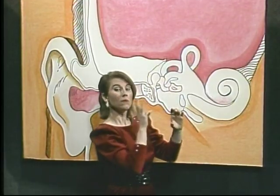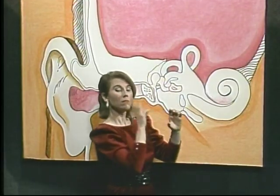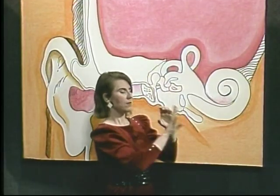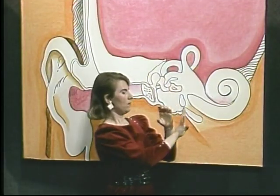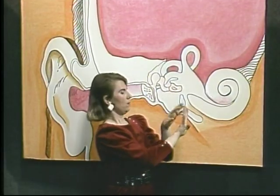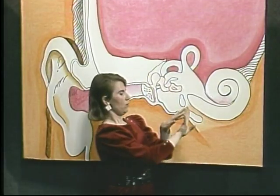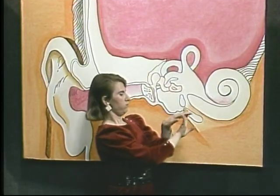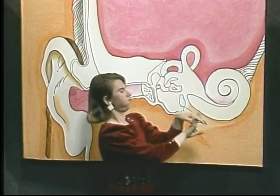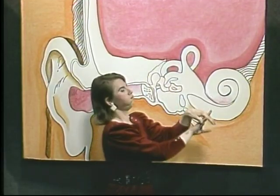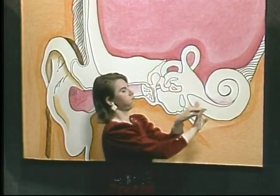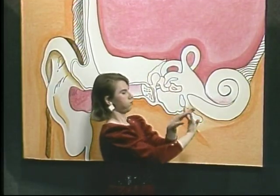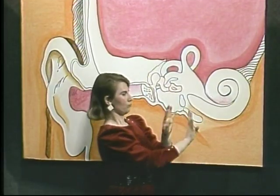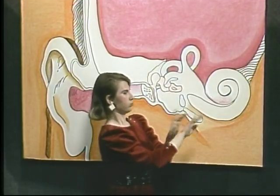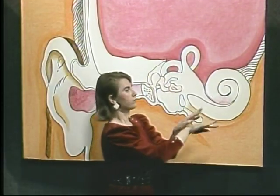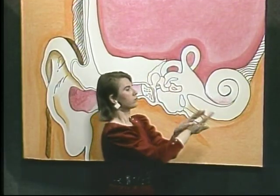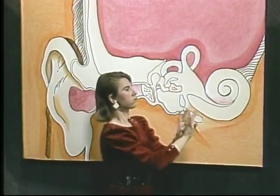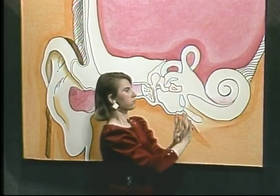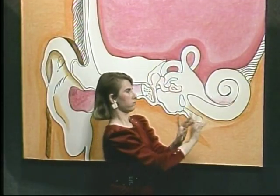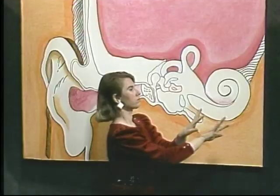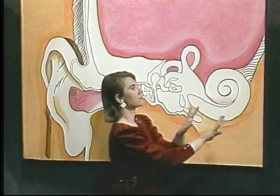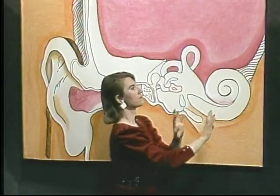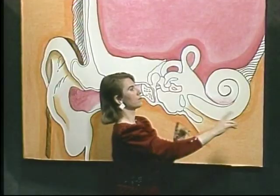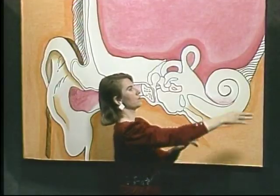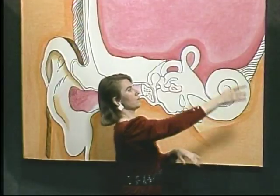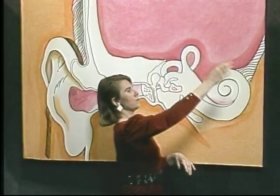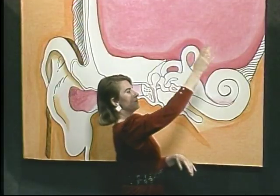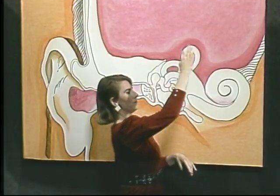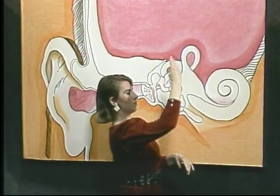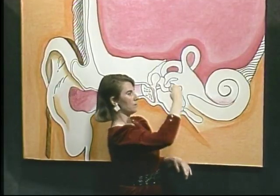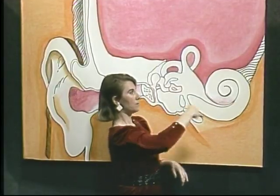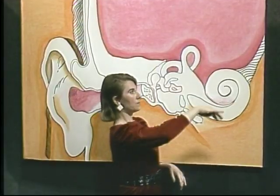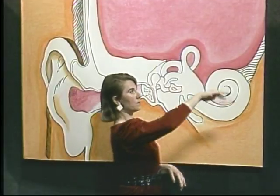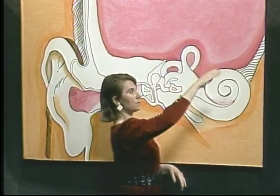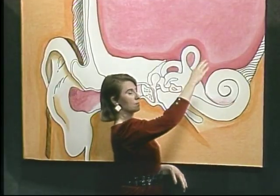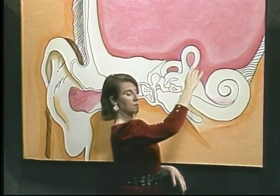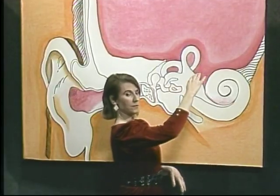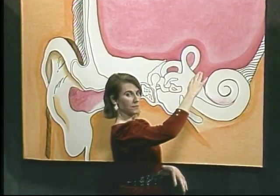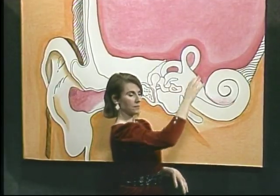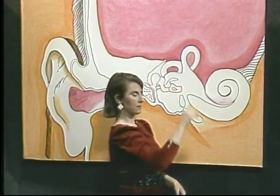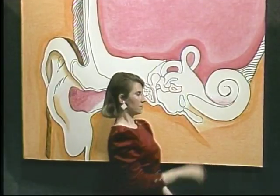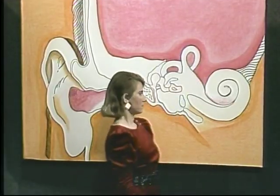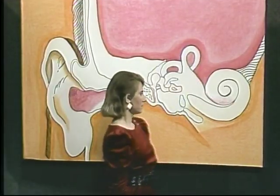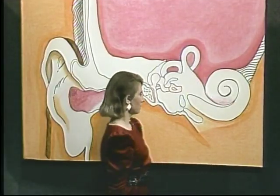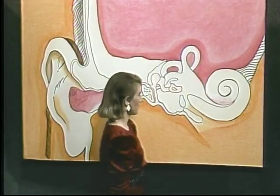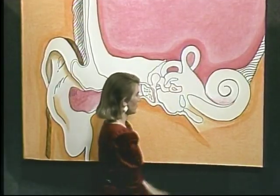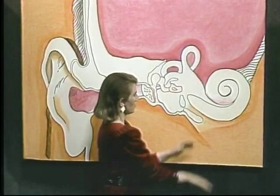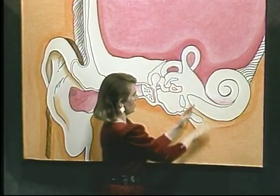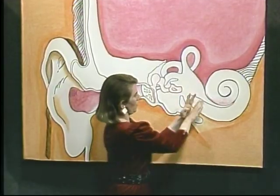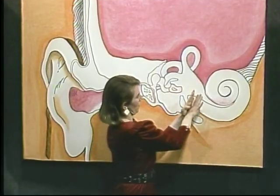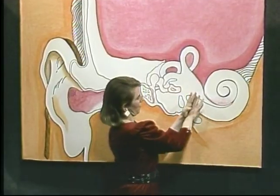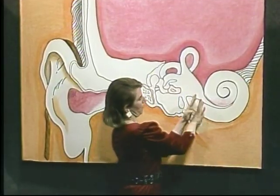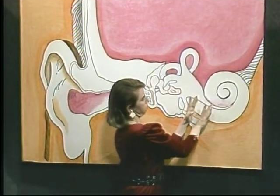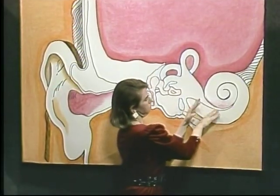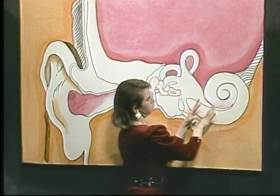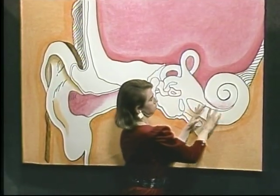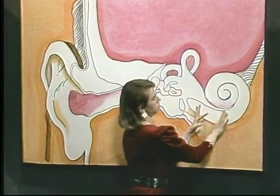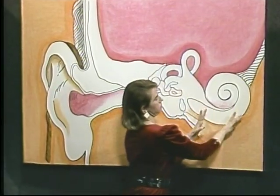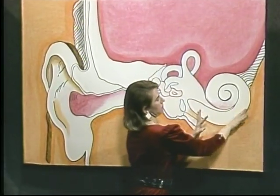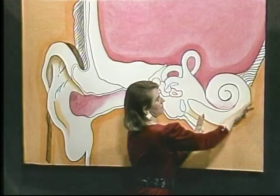As the vibrations hit on the oval window, it is converted into vibrations in the fluid, thus moving the